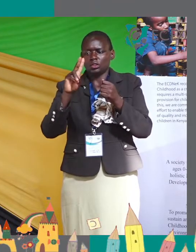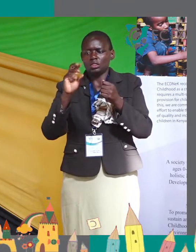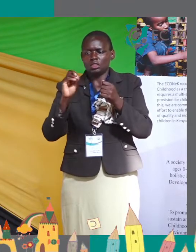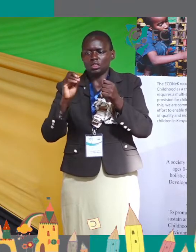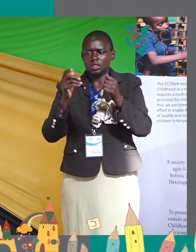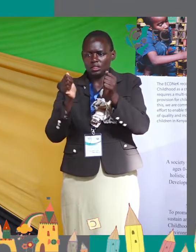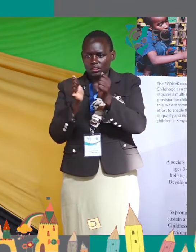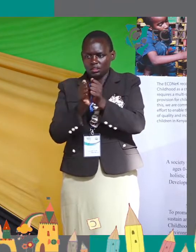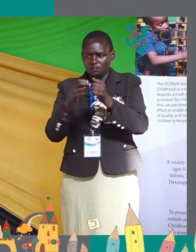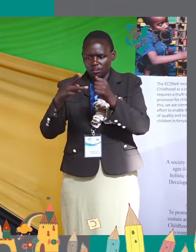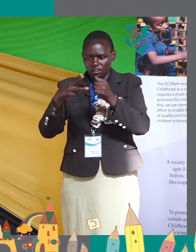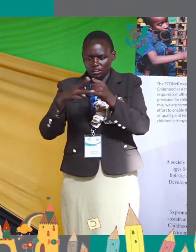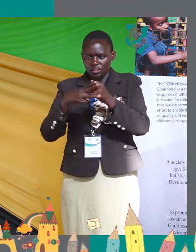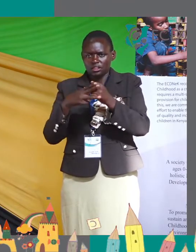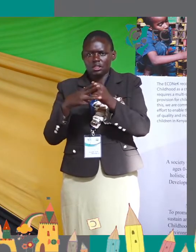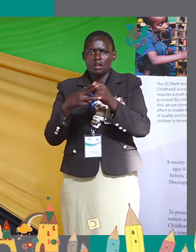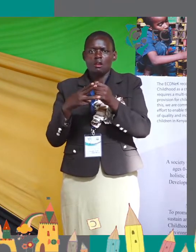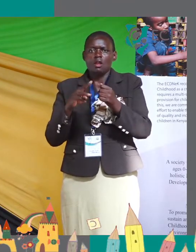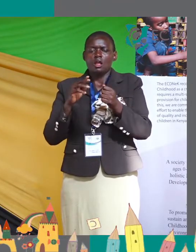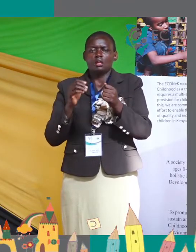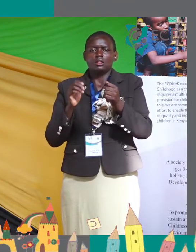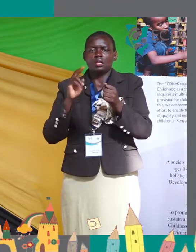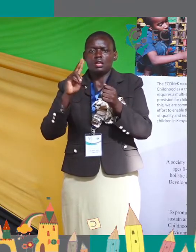311,000 were pregnant.